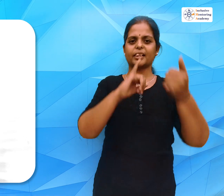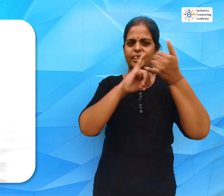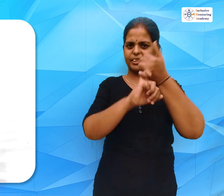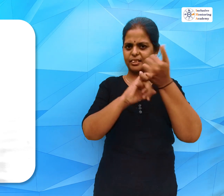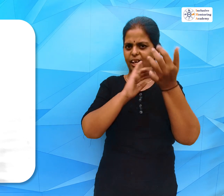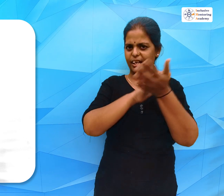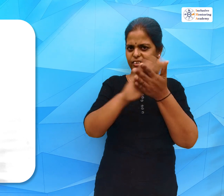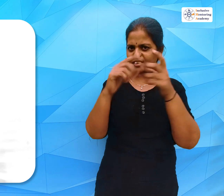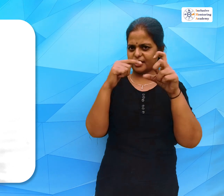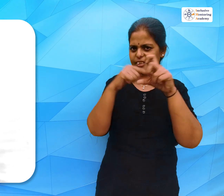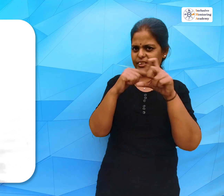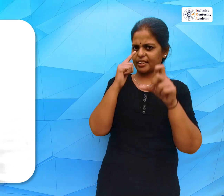She was.